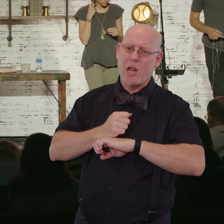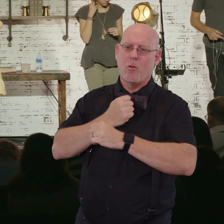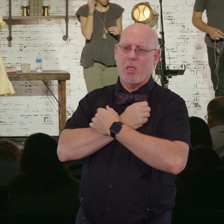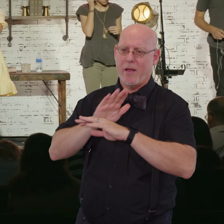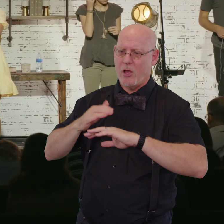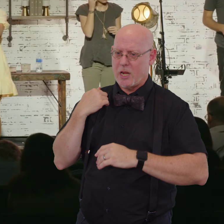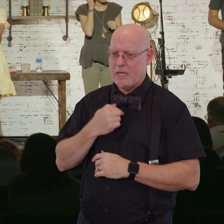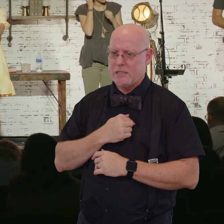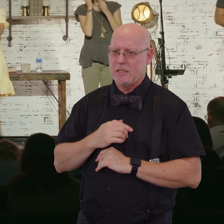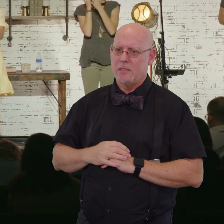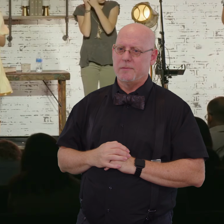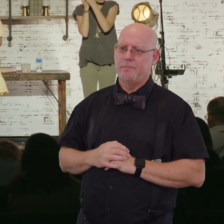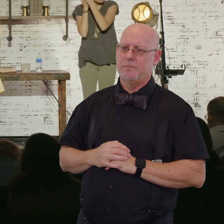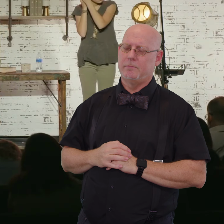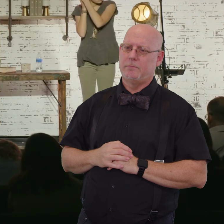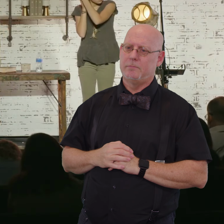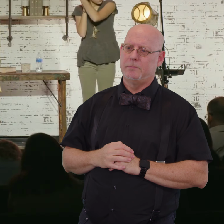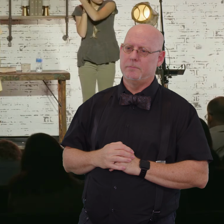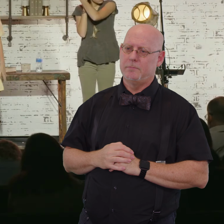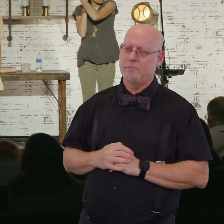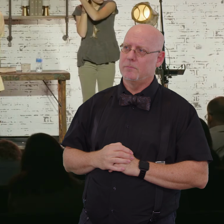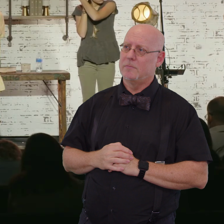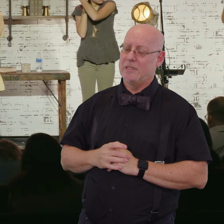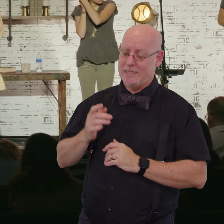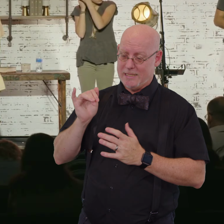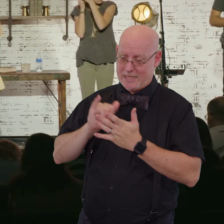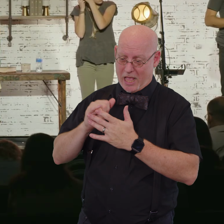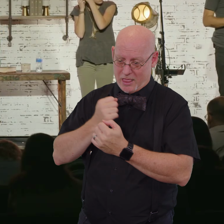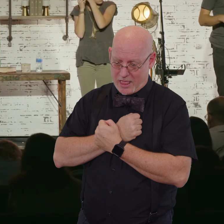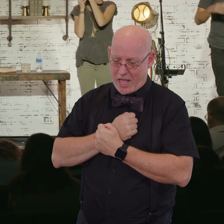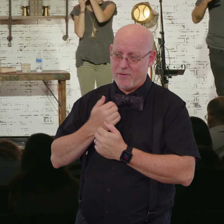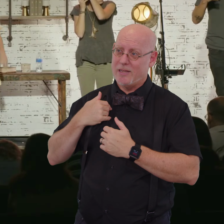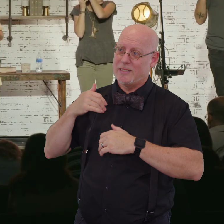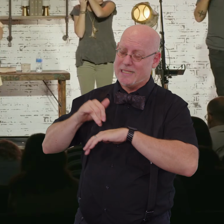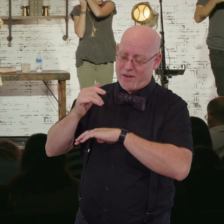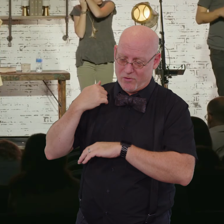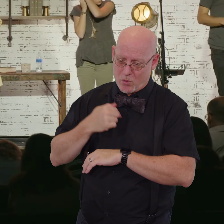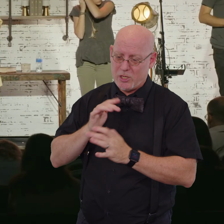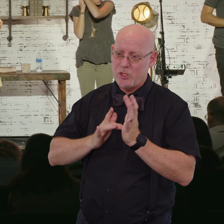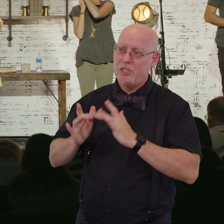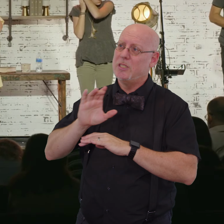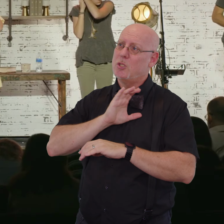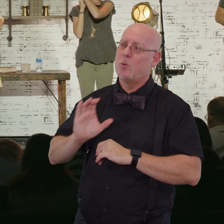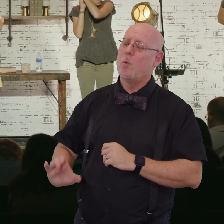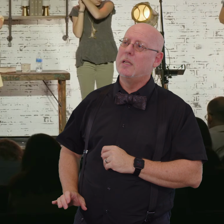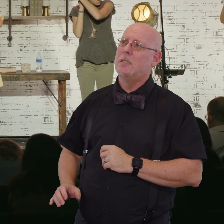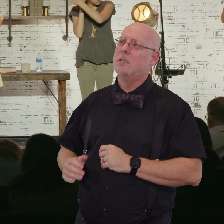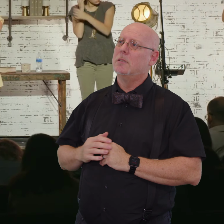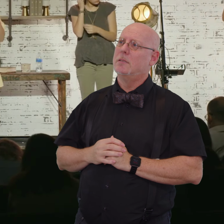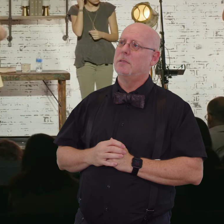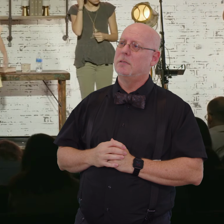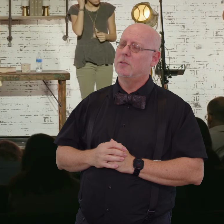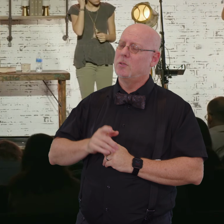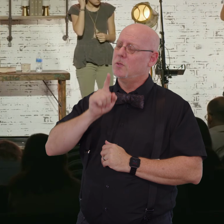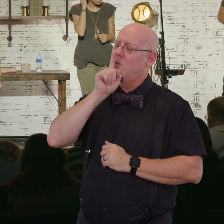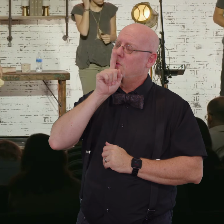have set your love upon us and in that love you have sent for us Jesus to Christ